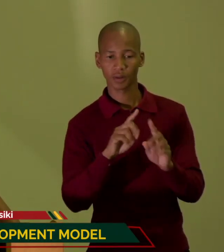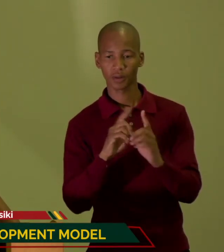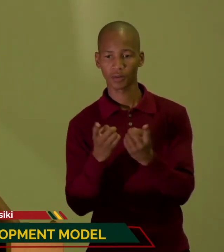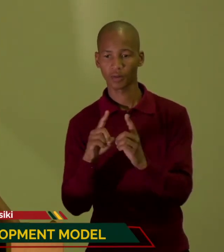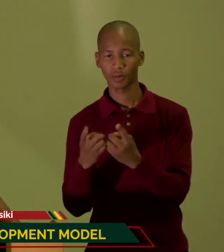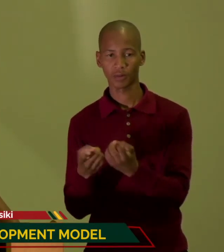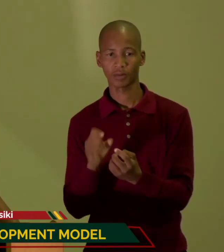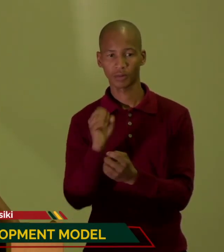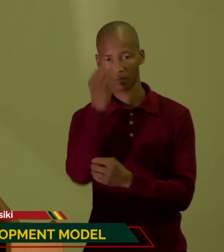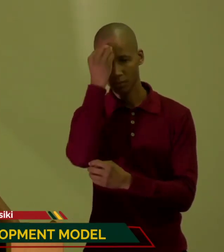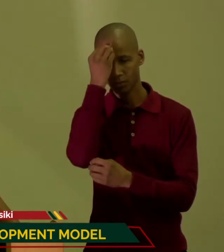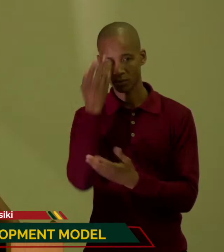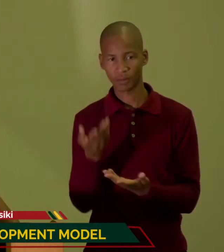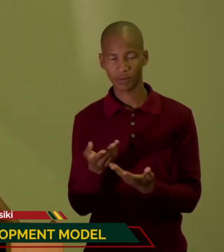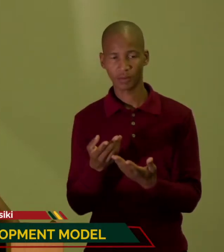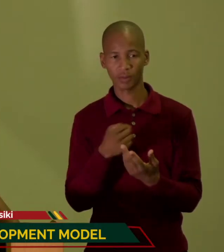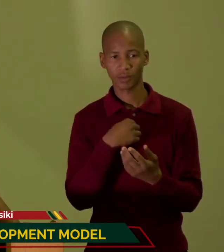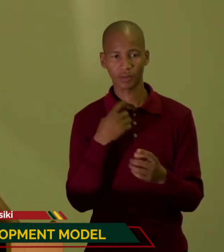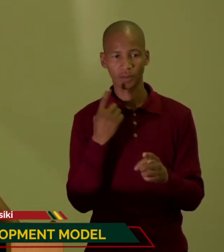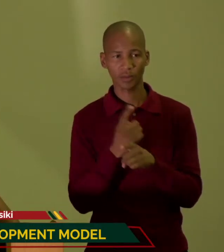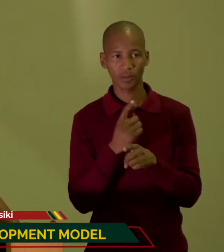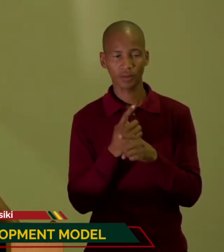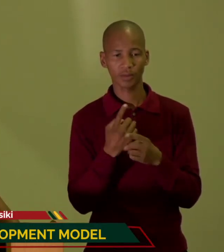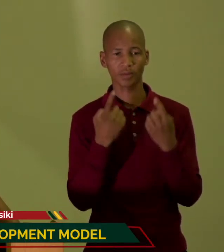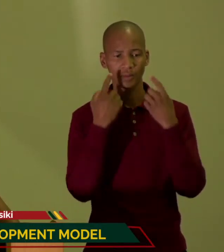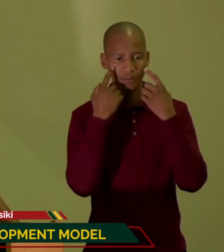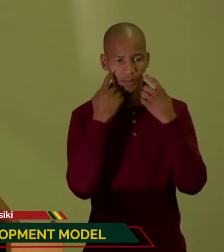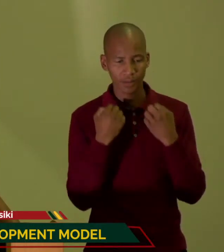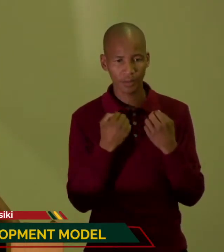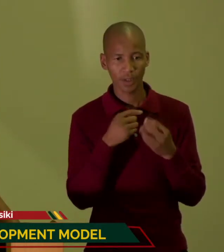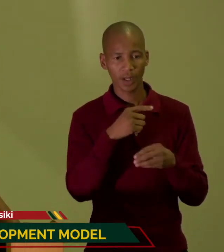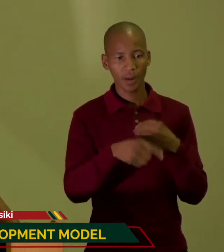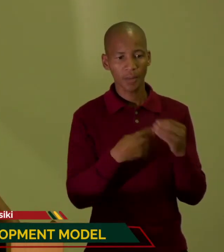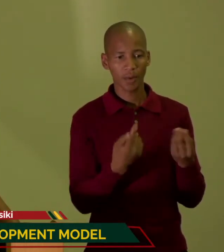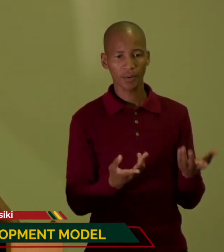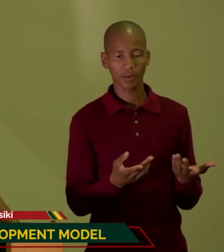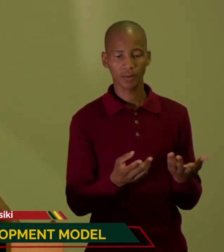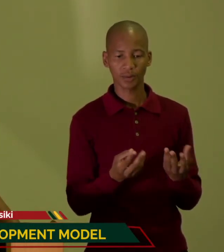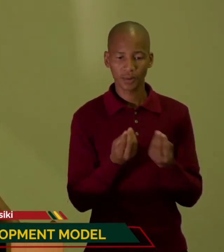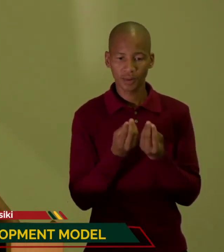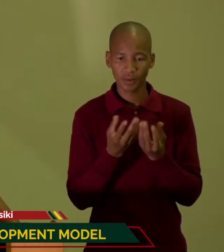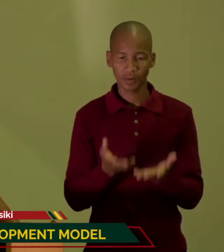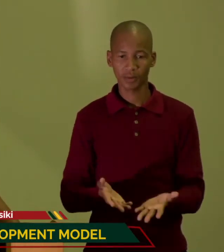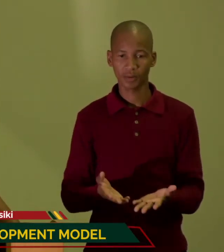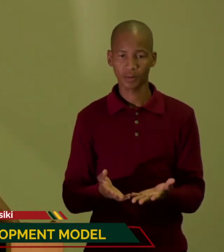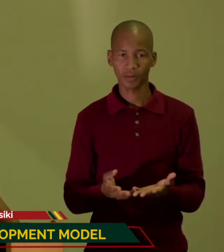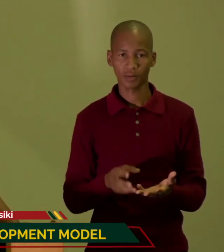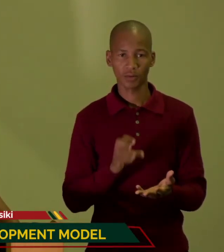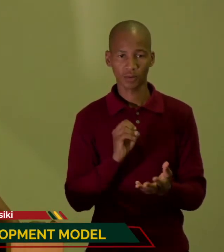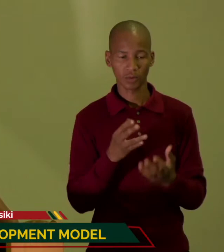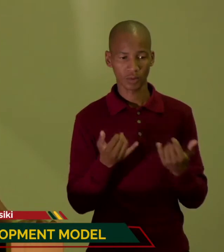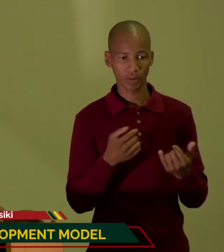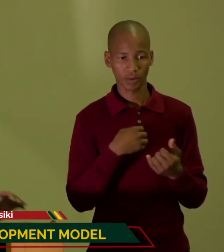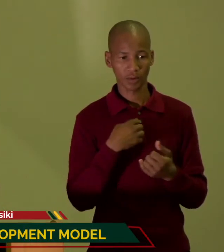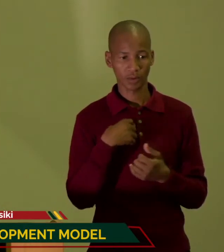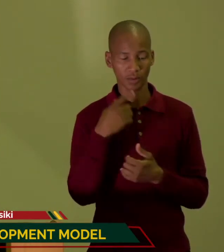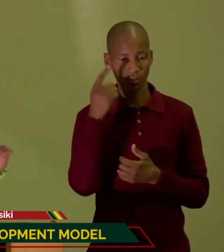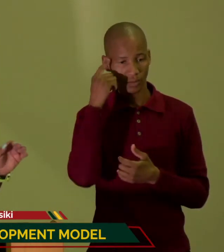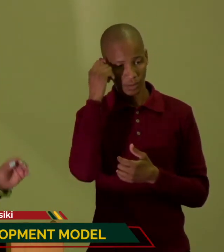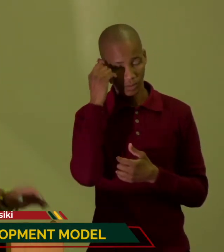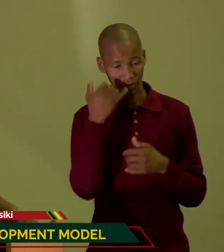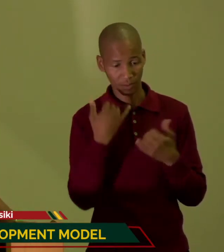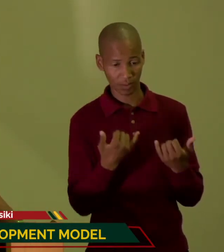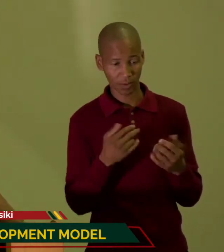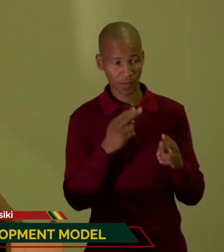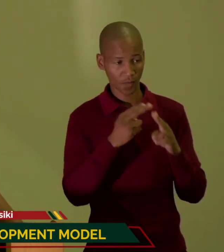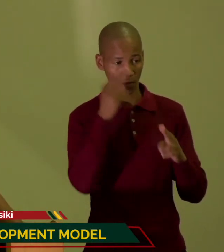been crying in and out about the matter. So the economic basifikele office of the mayor